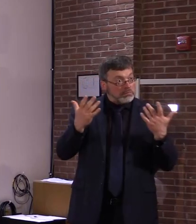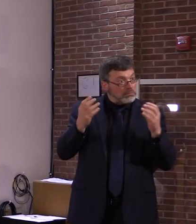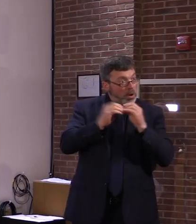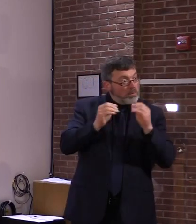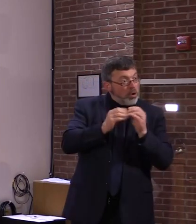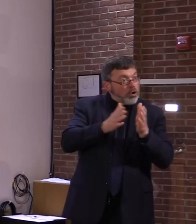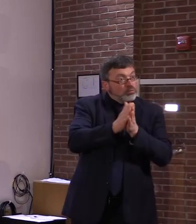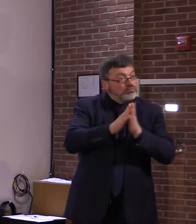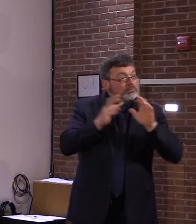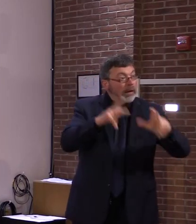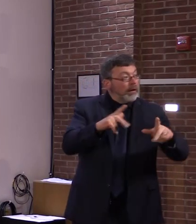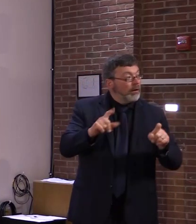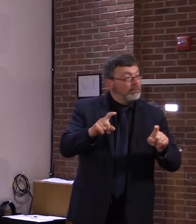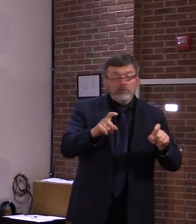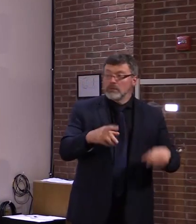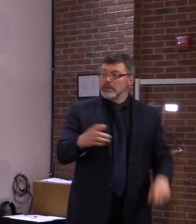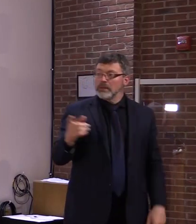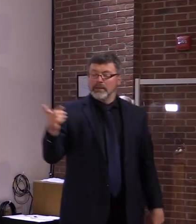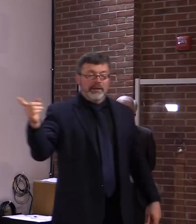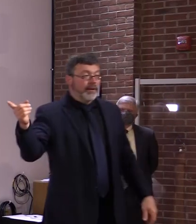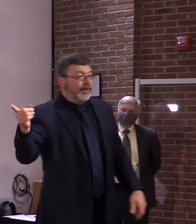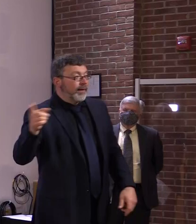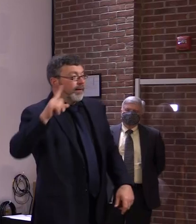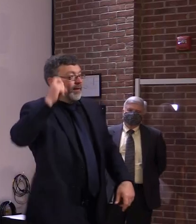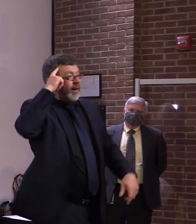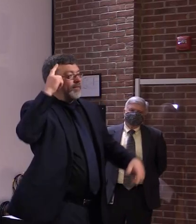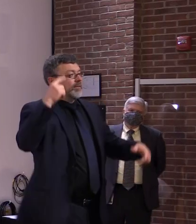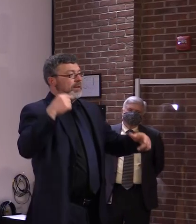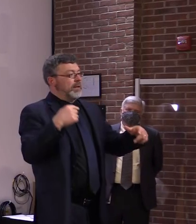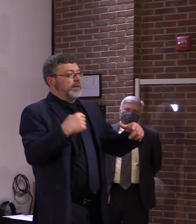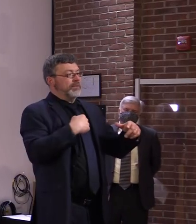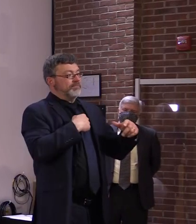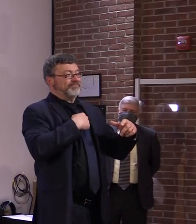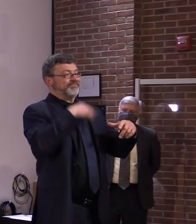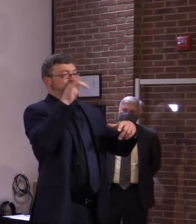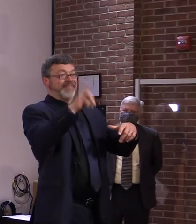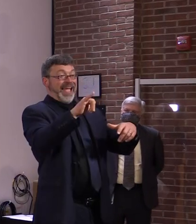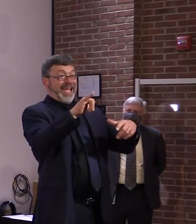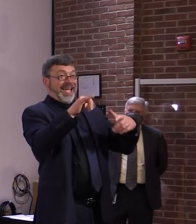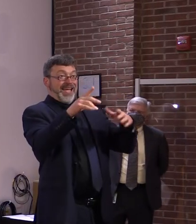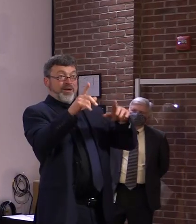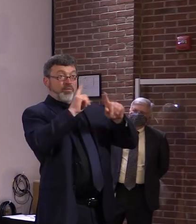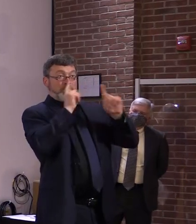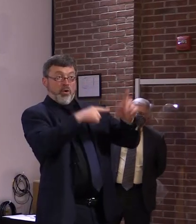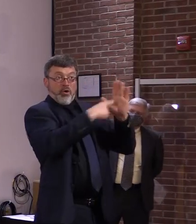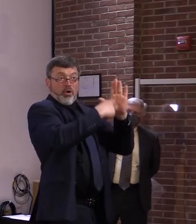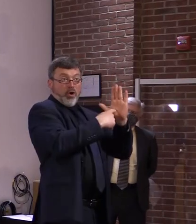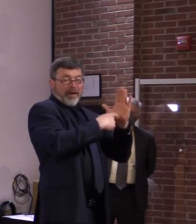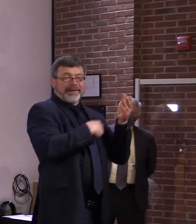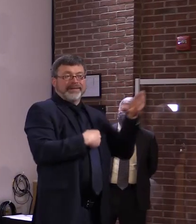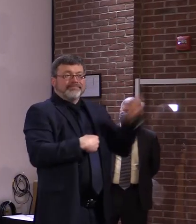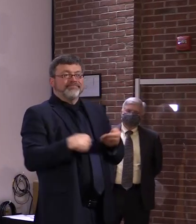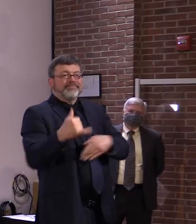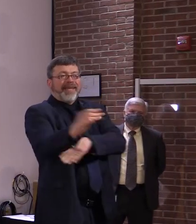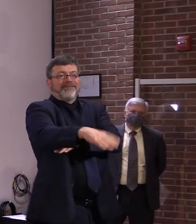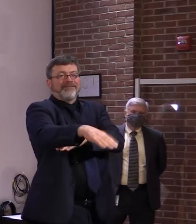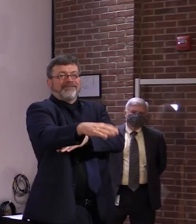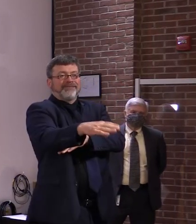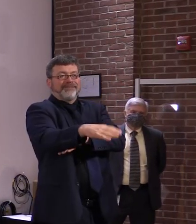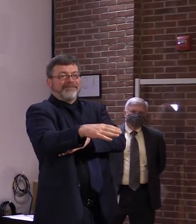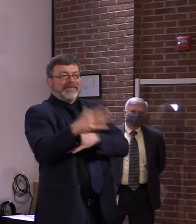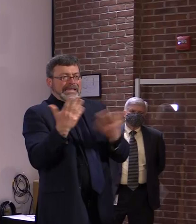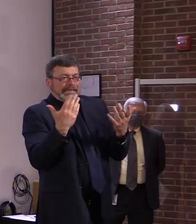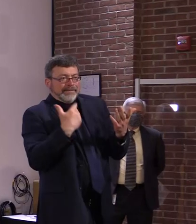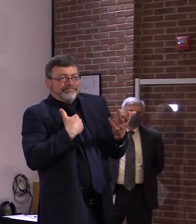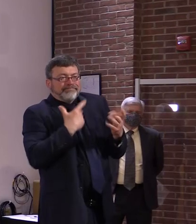weekends, but I don't get them till this afternoon, so I should have a better report for you on Tuesday.